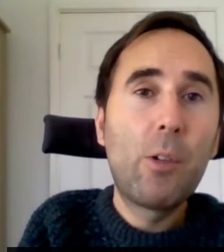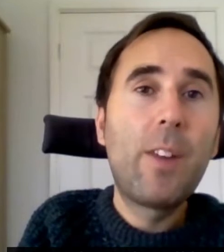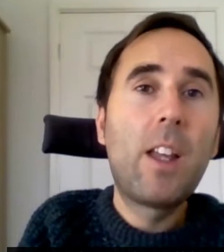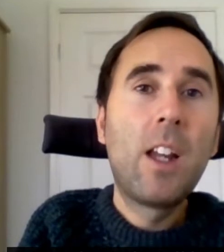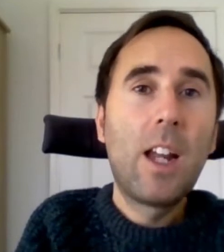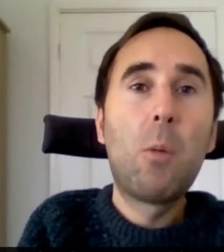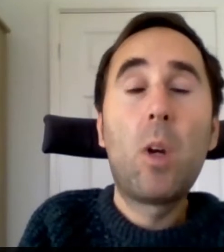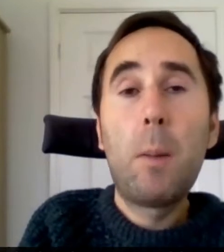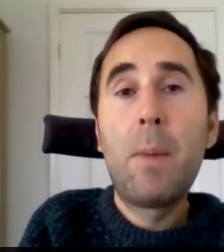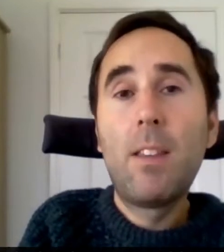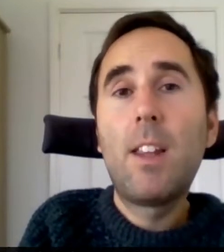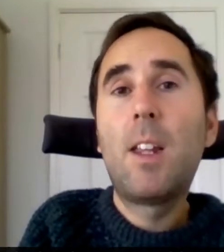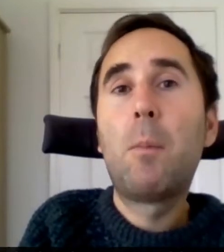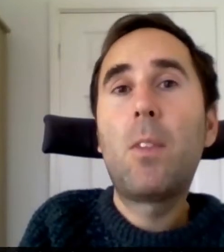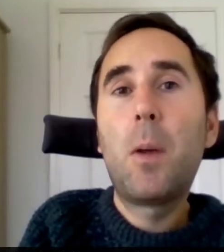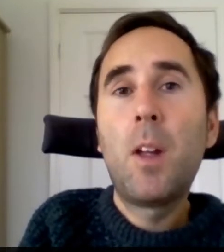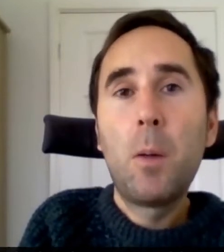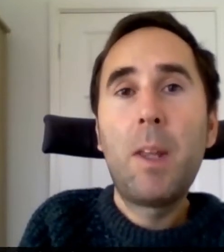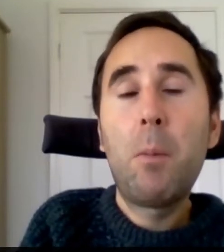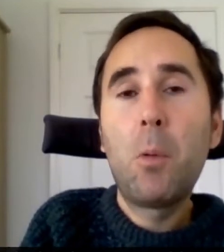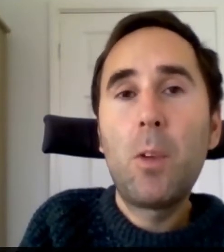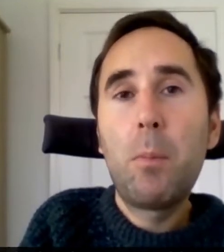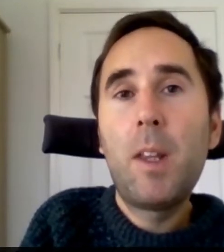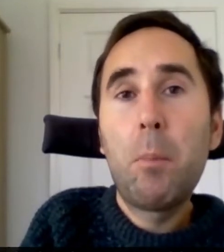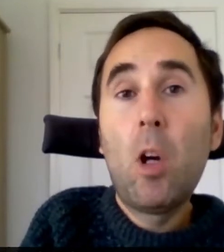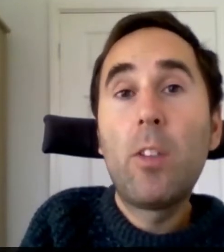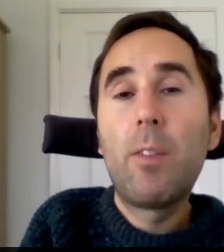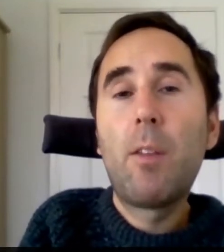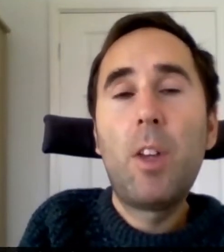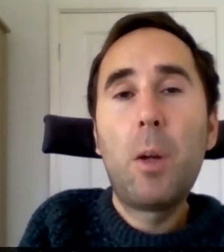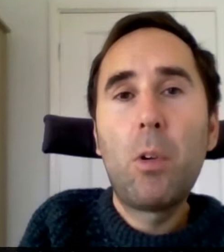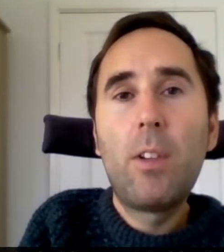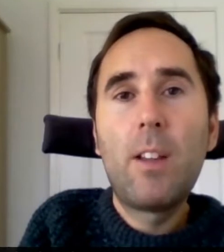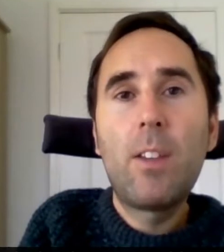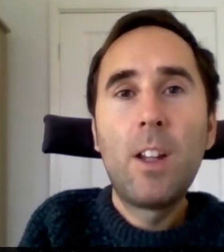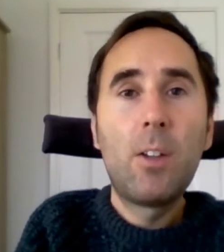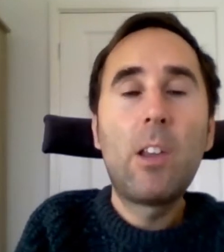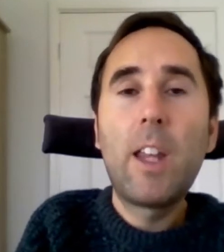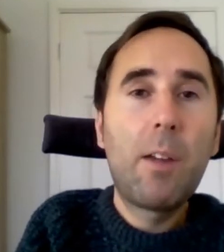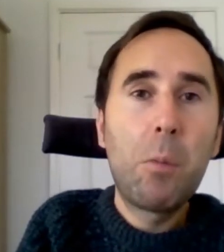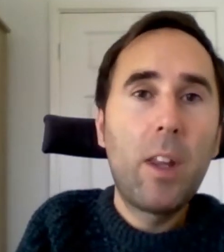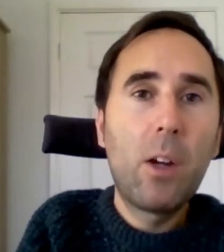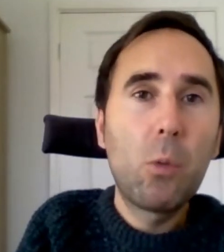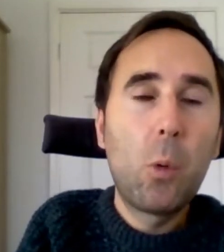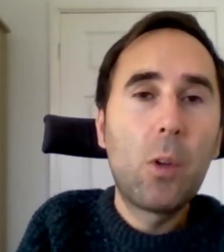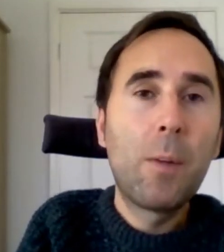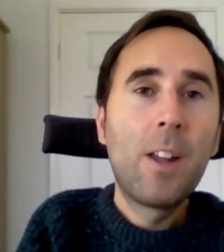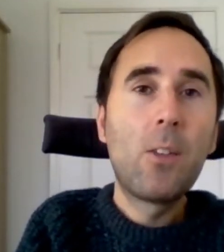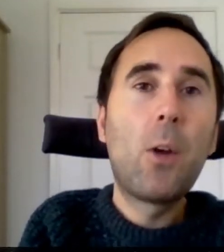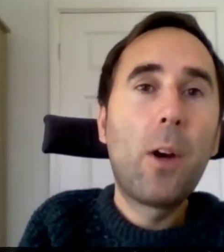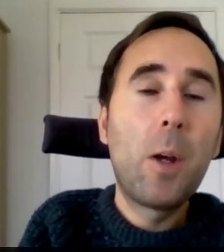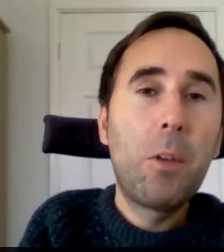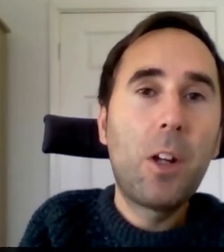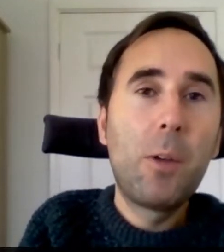was involved in, and what it meant to him to be able to be part of that video project, just like everybody else was.